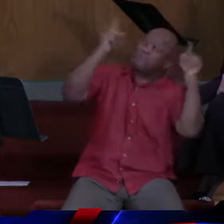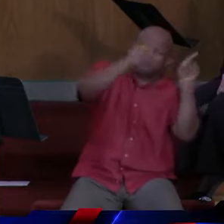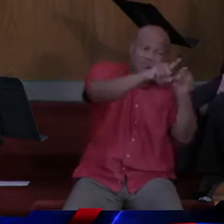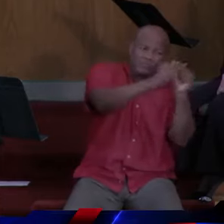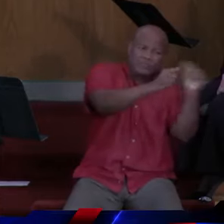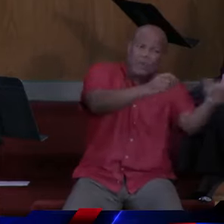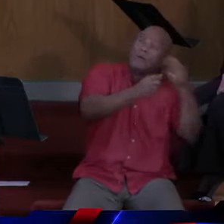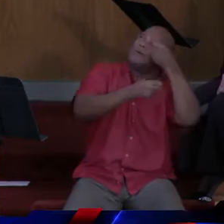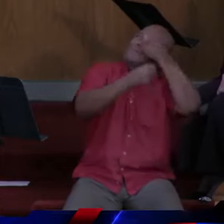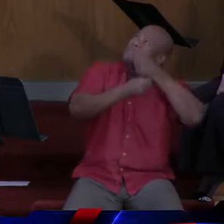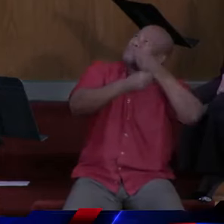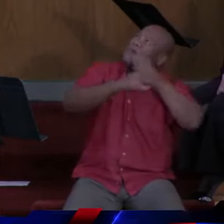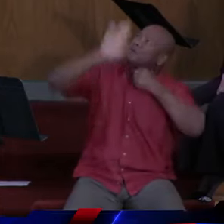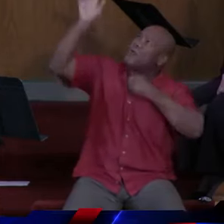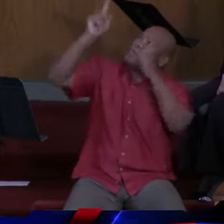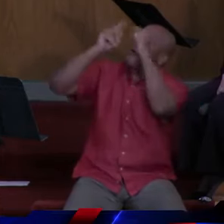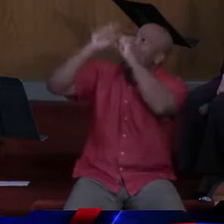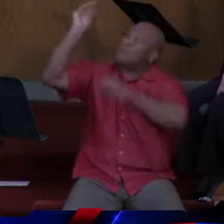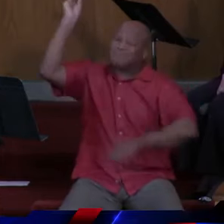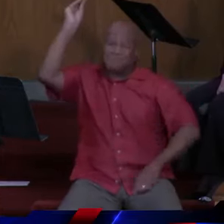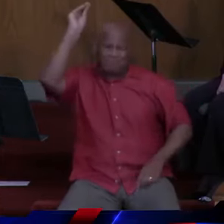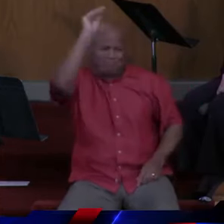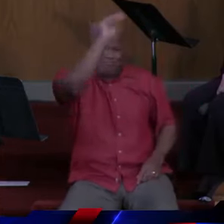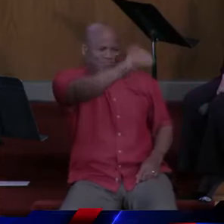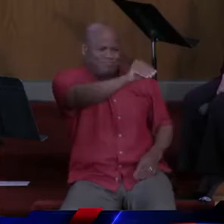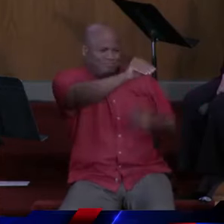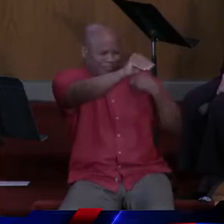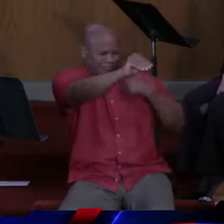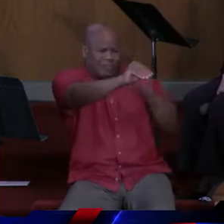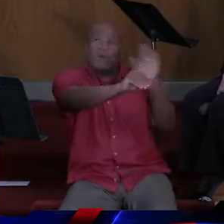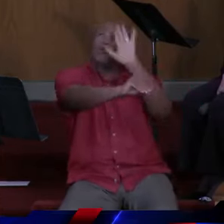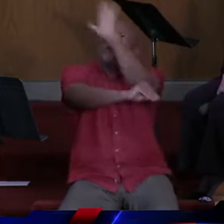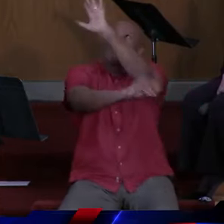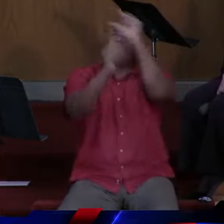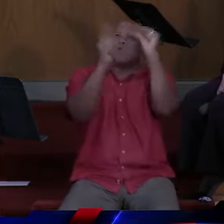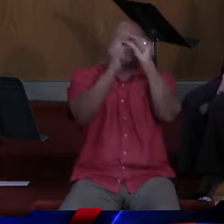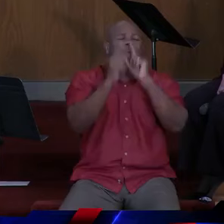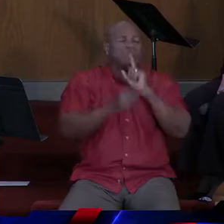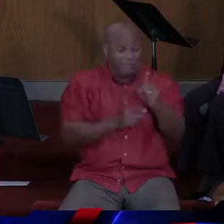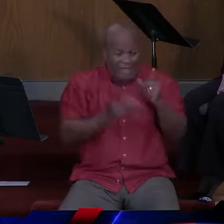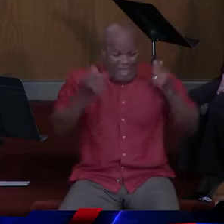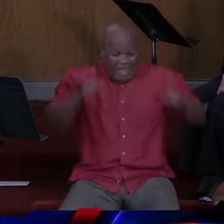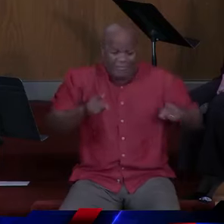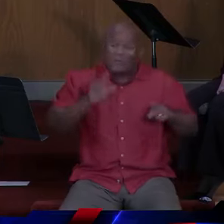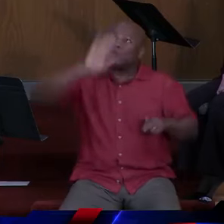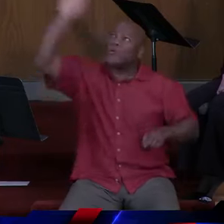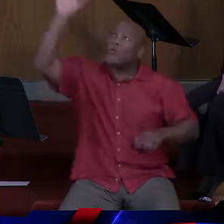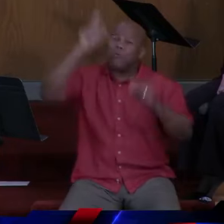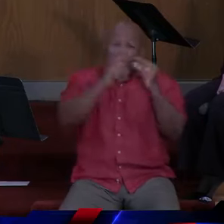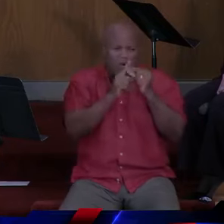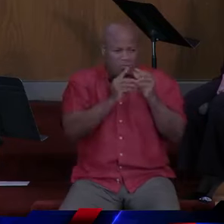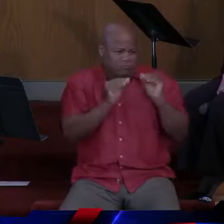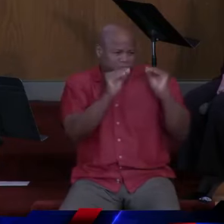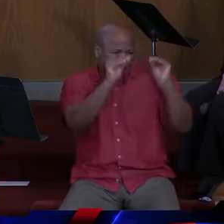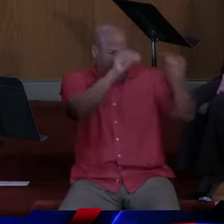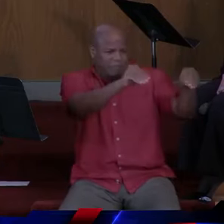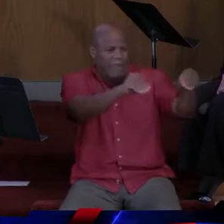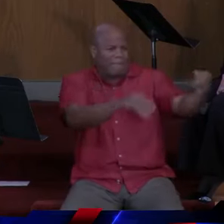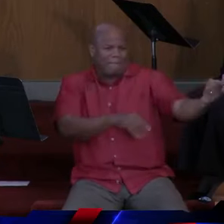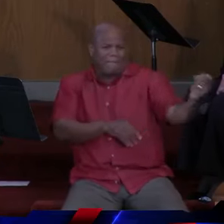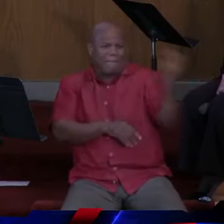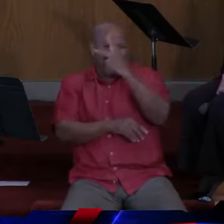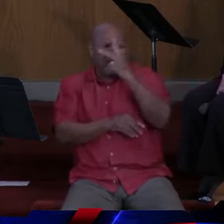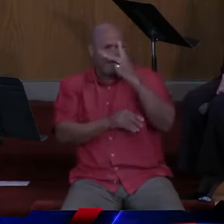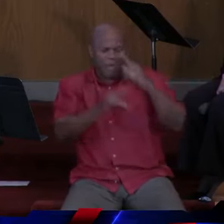to put your word upon it, God, and declare that your word is truth. So long as your word is applied, that it will not return void. In